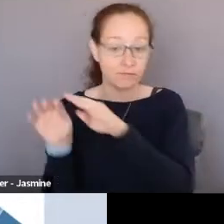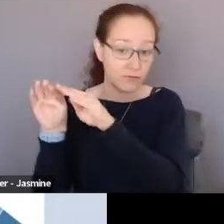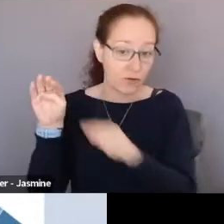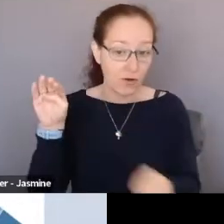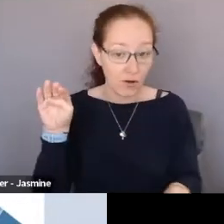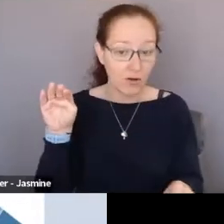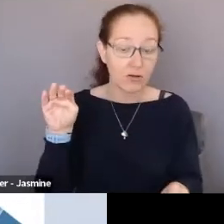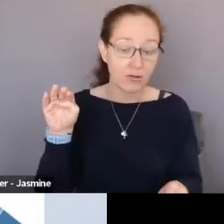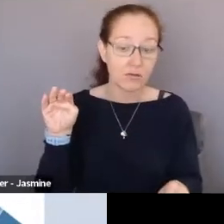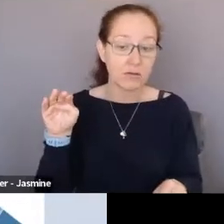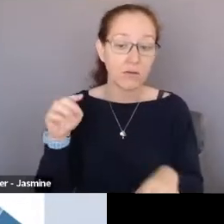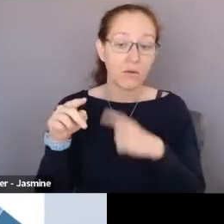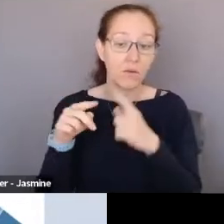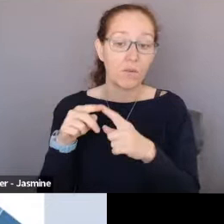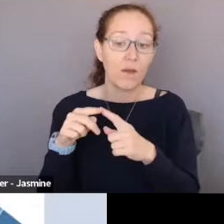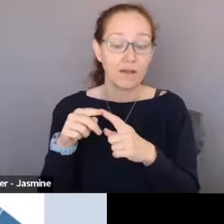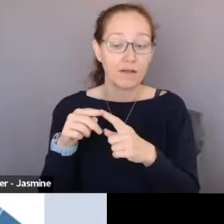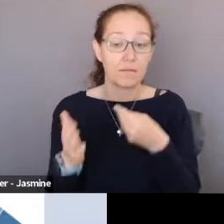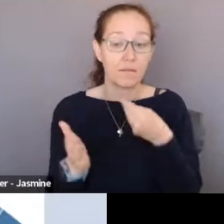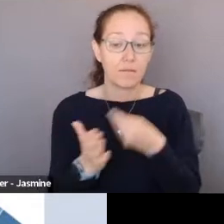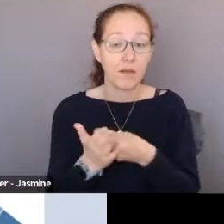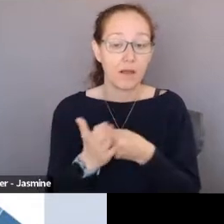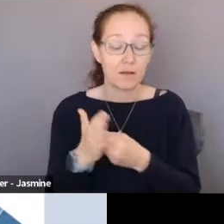about the fall of 2020,